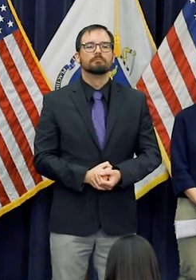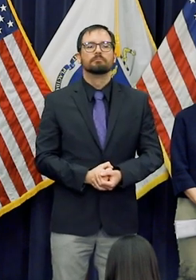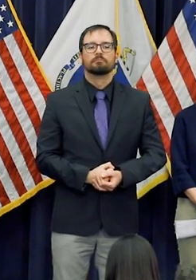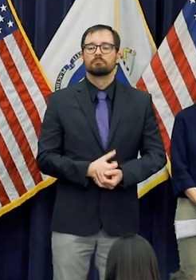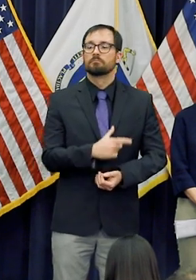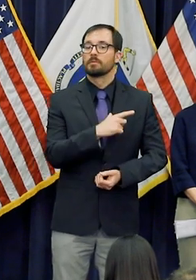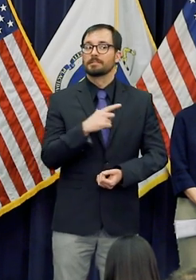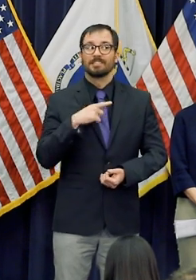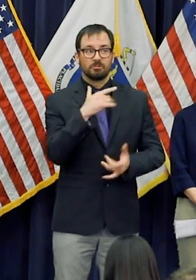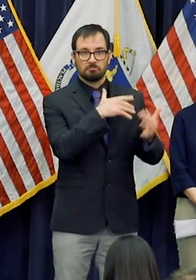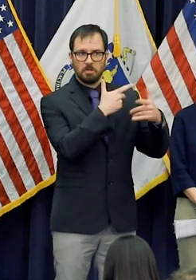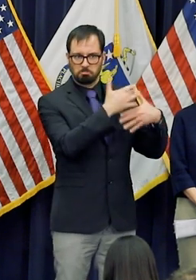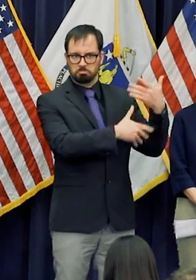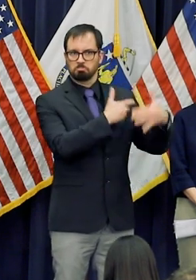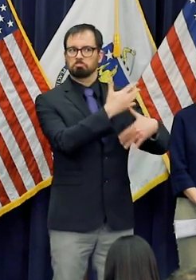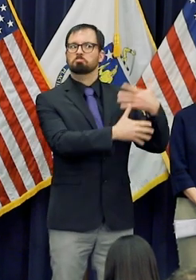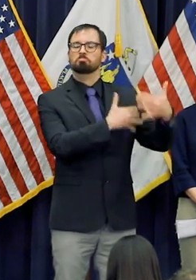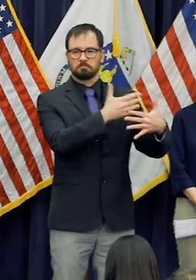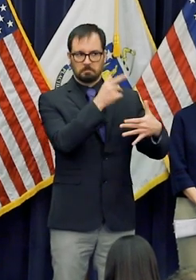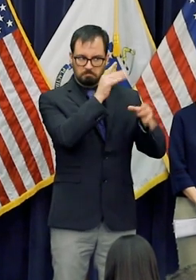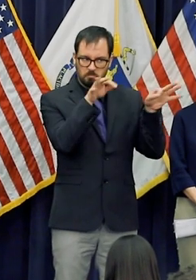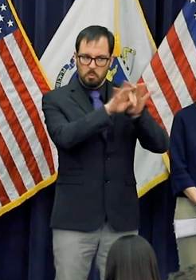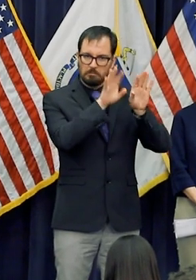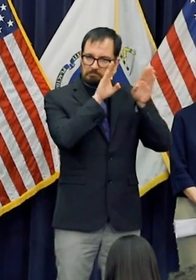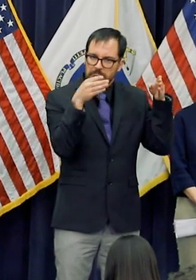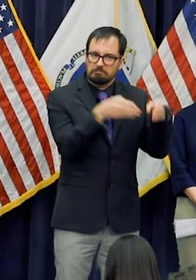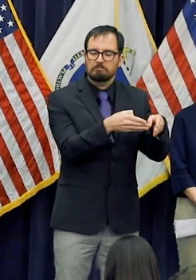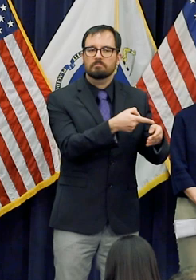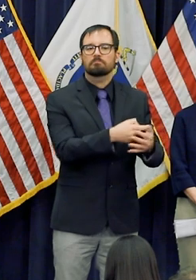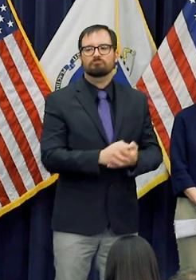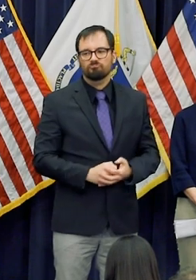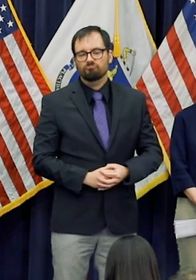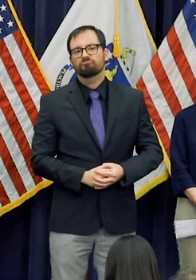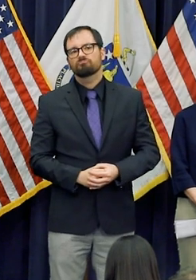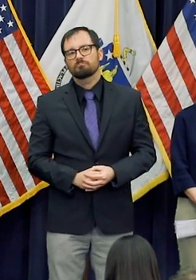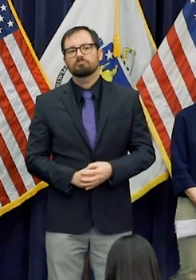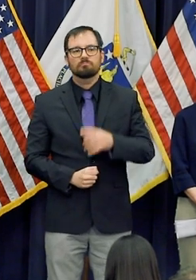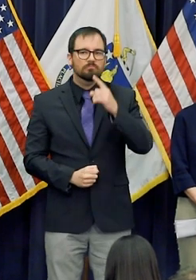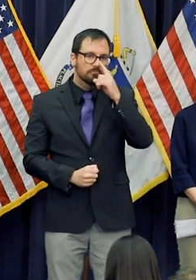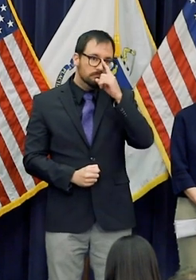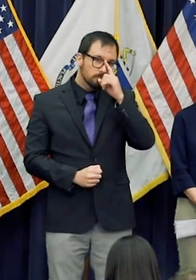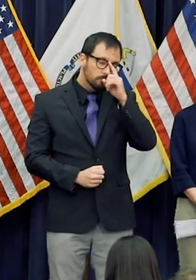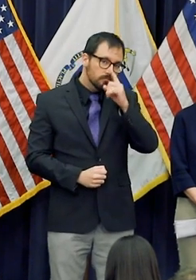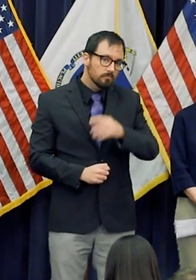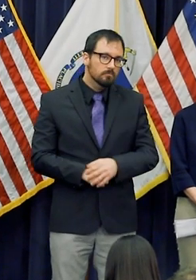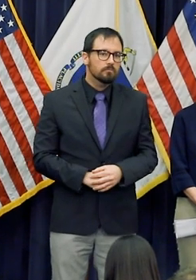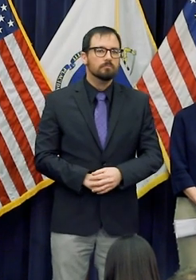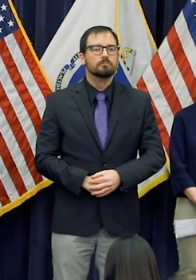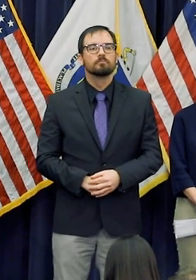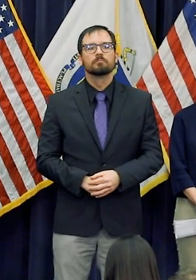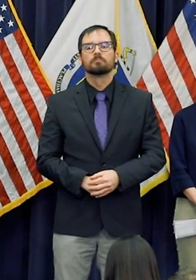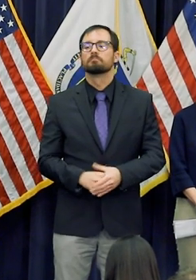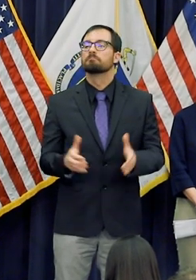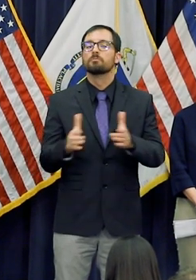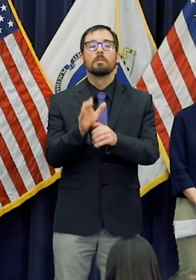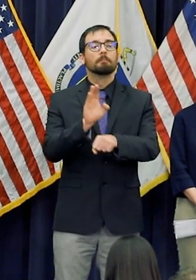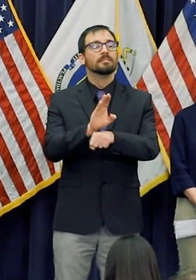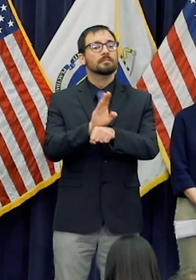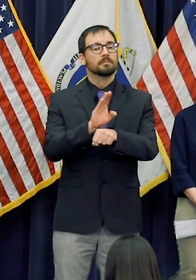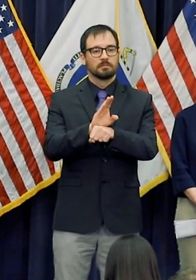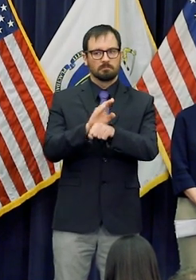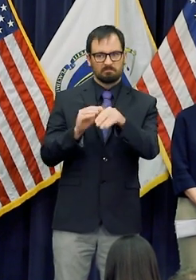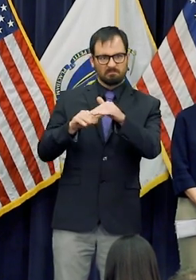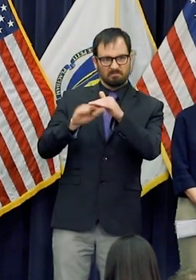small businesses defined as those who paid less than $150,000 in 2019 sales and meals or